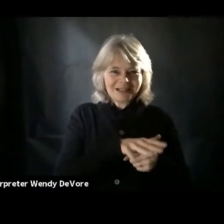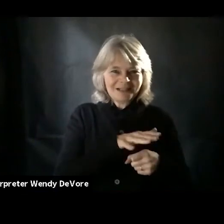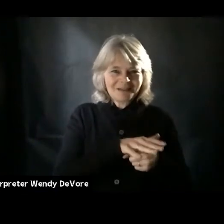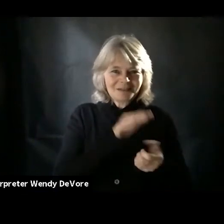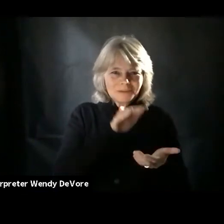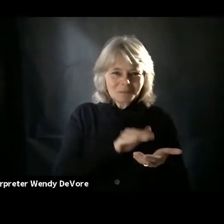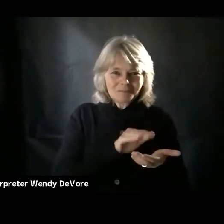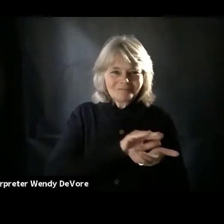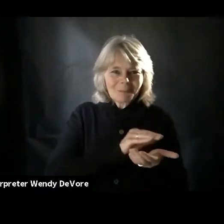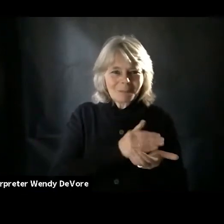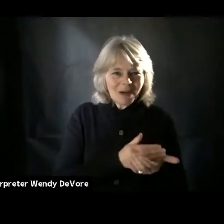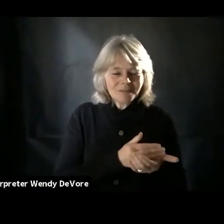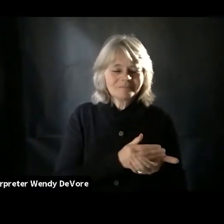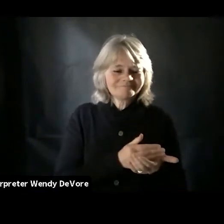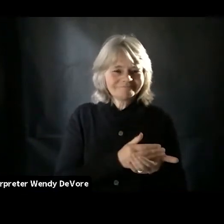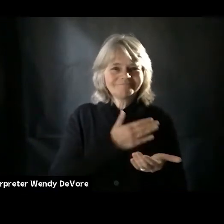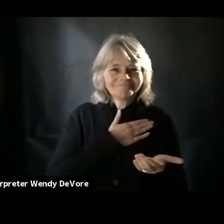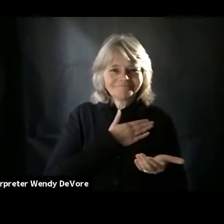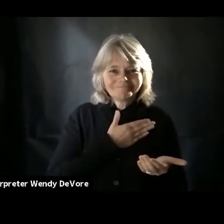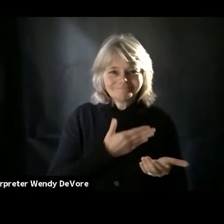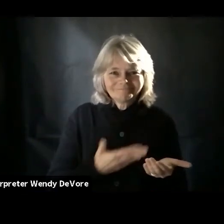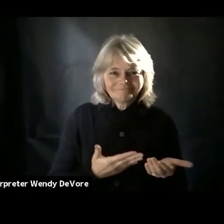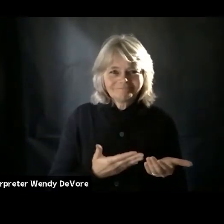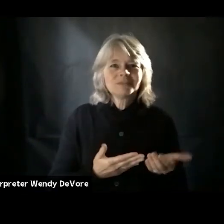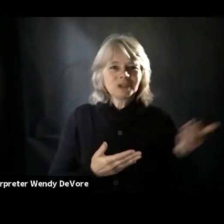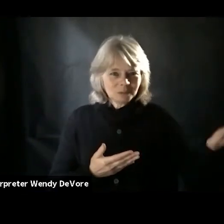She shared it. She took in Elijah